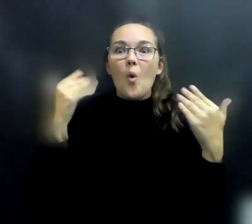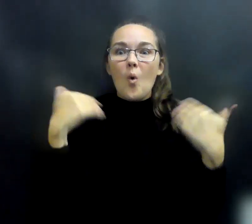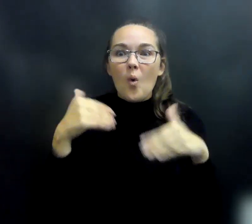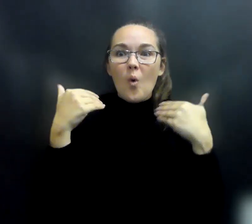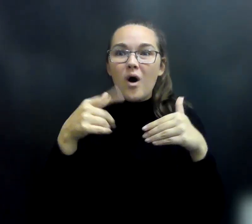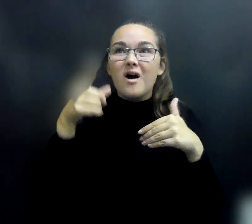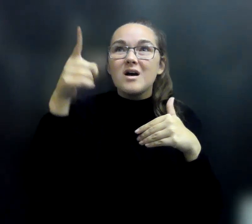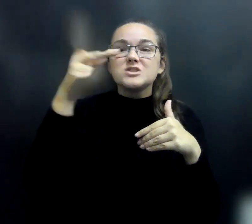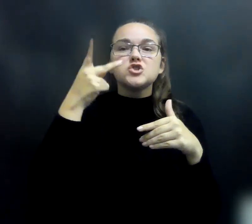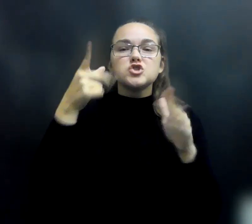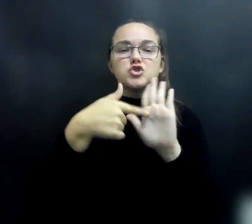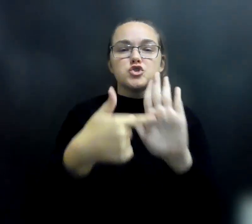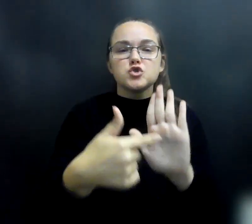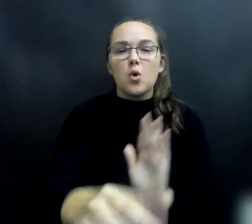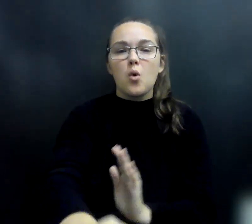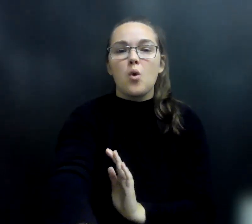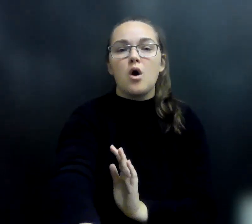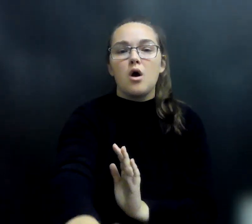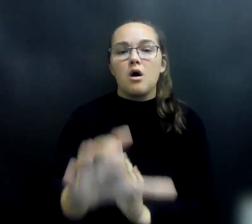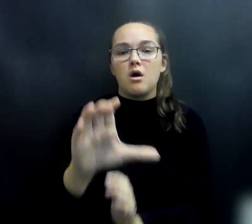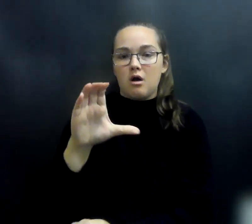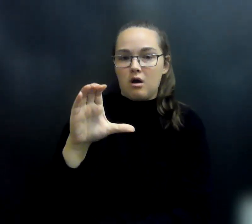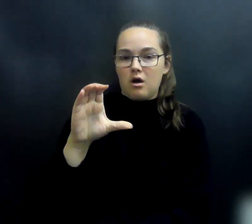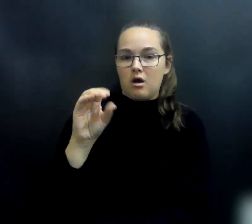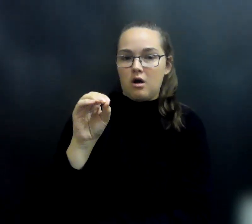the constellations, we spotted a visitor